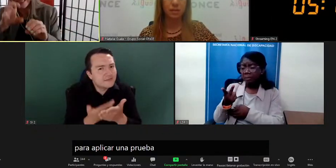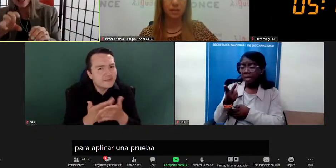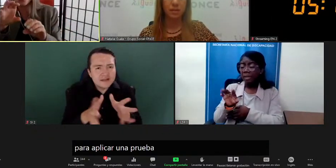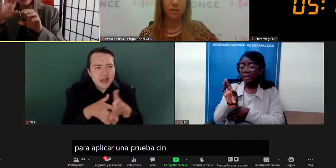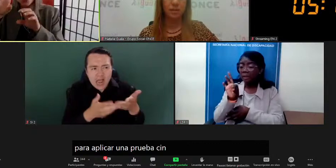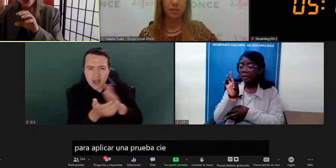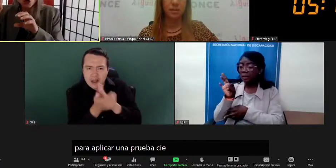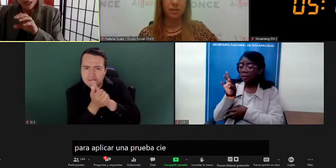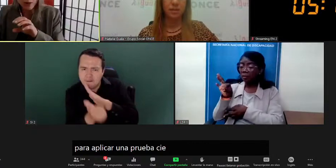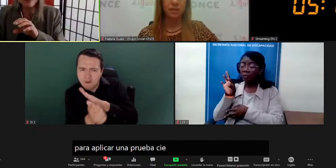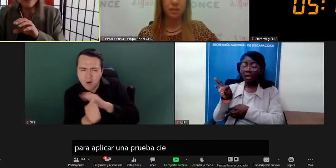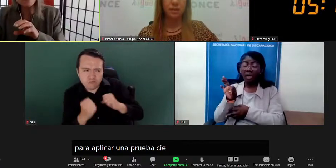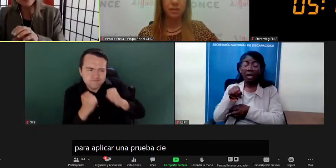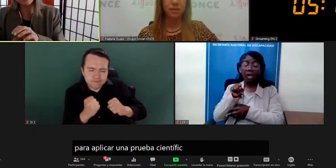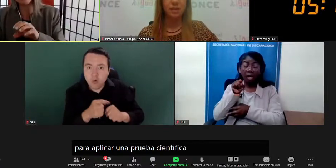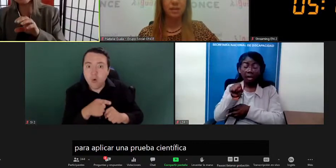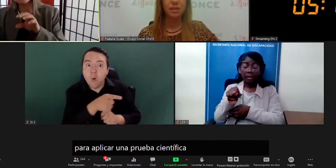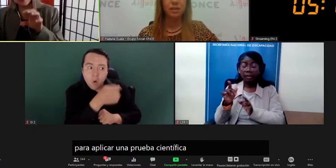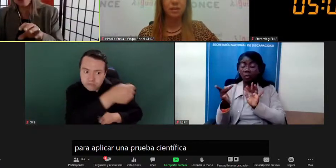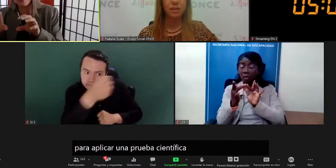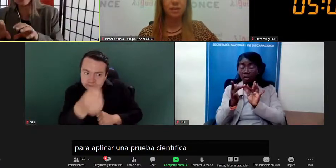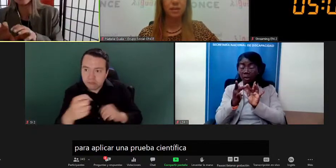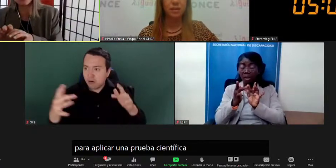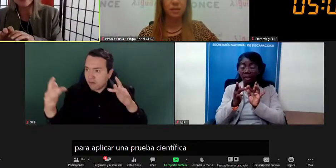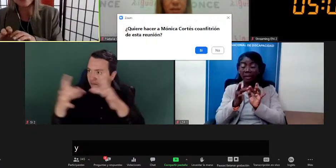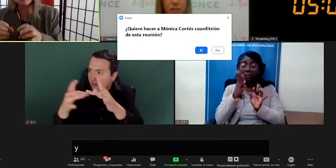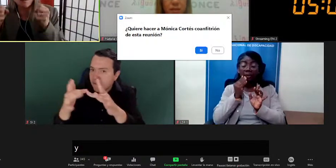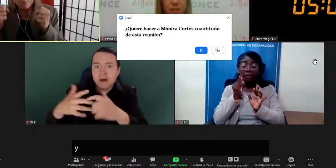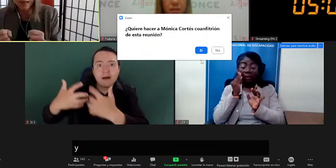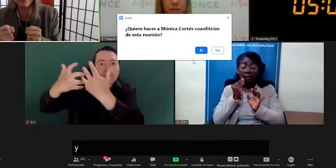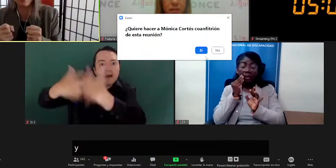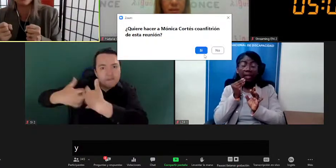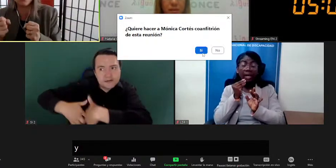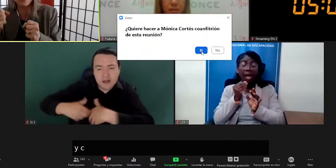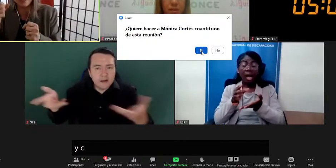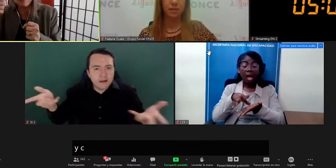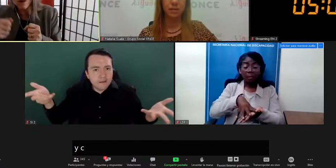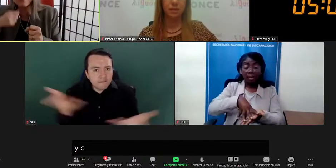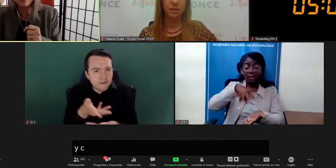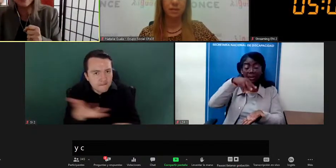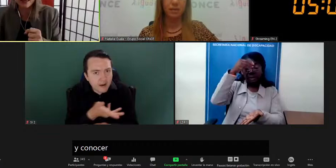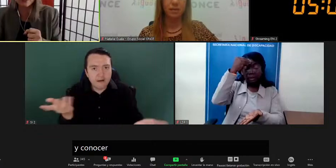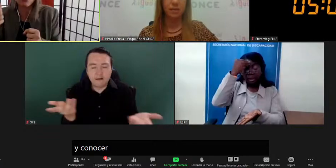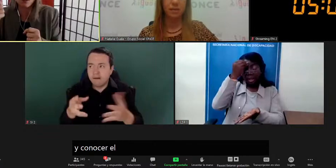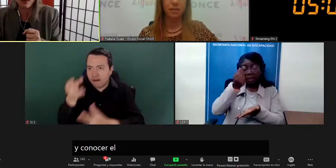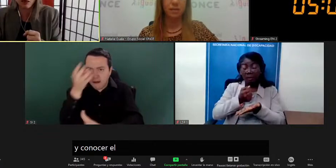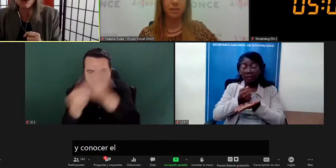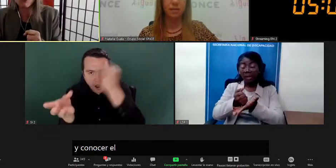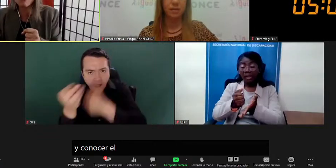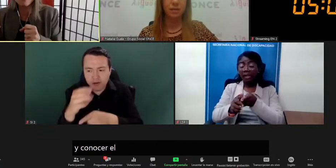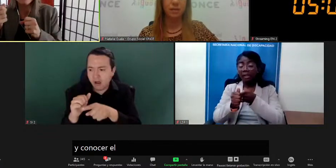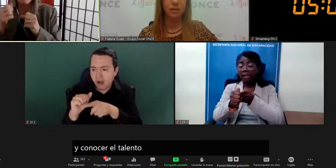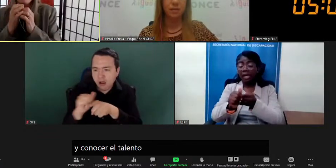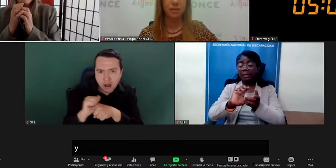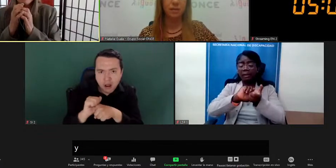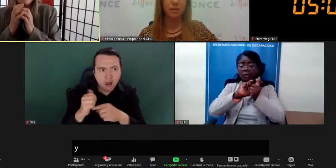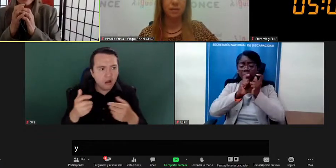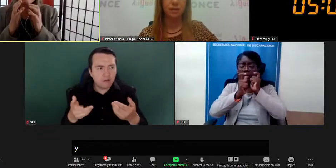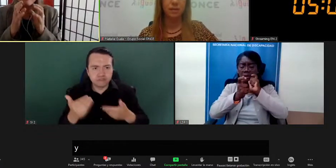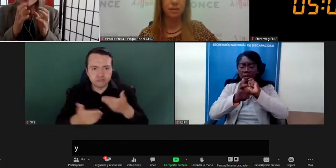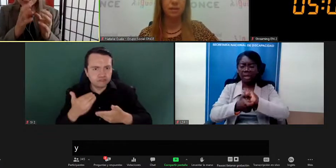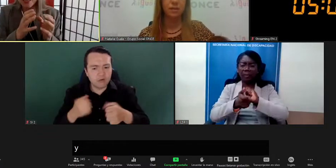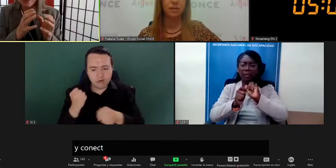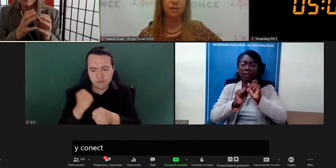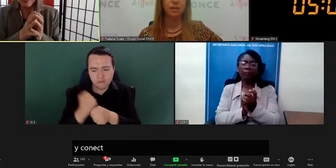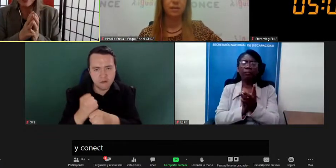trial to look incredible support and put it together with collaborative support